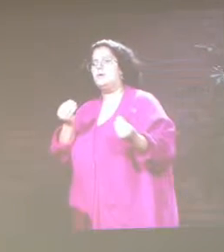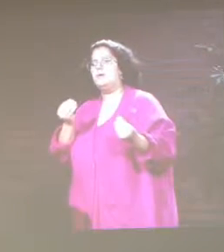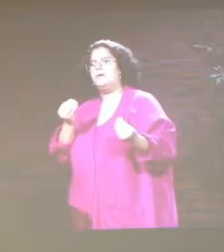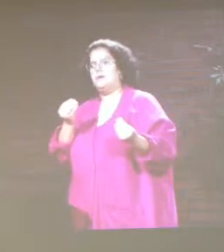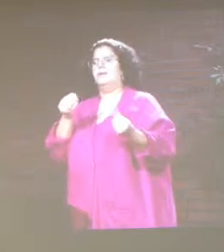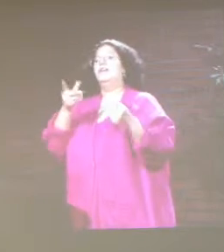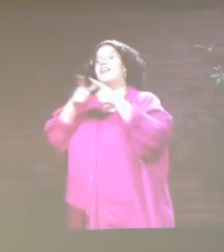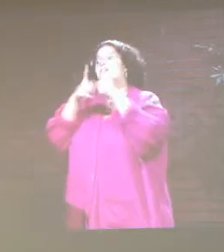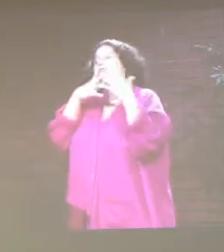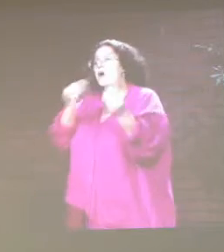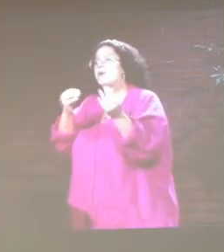inside of the semen.